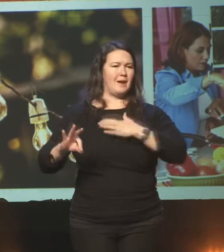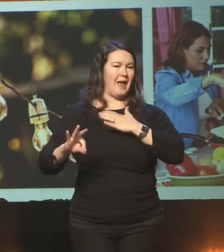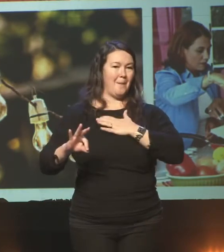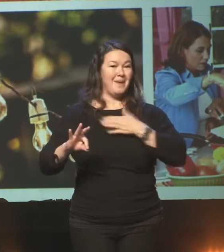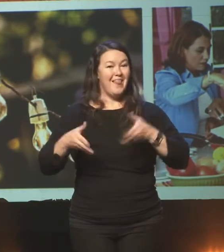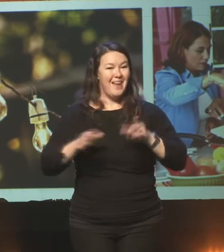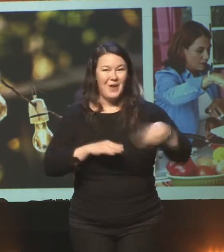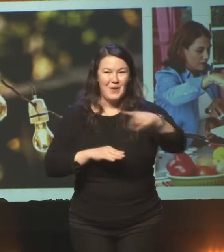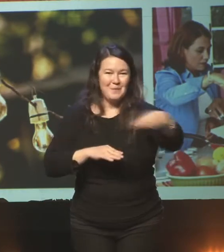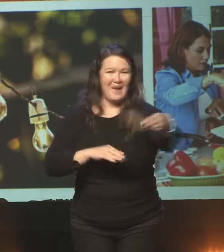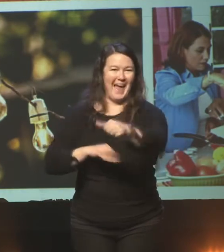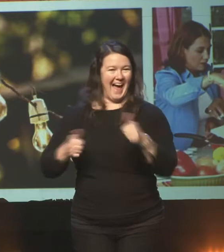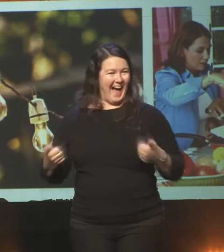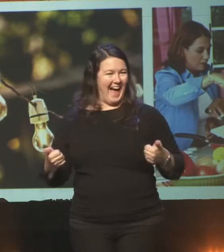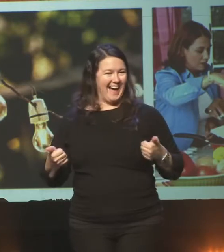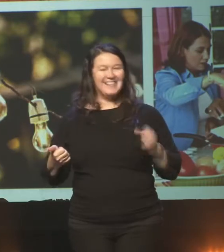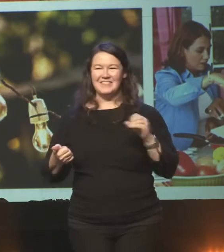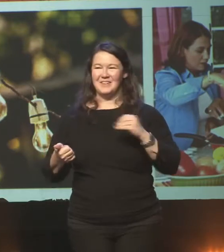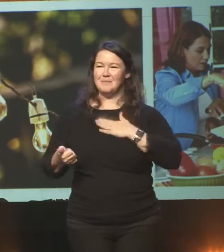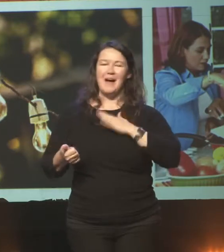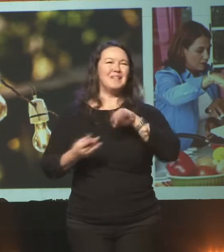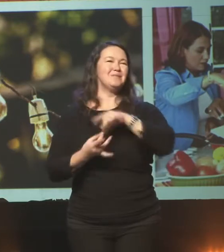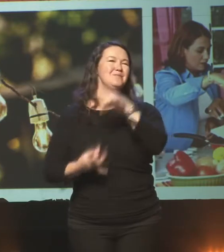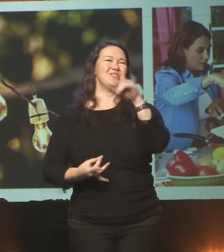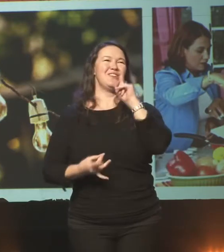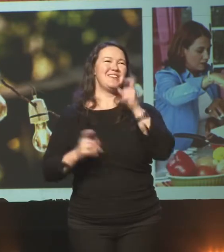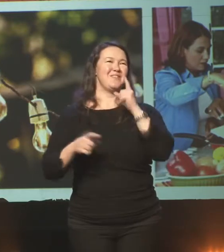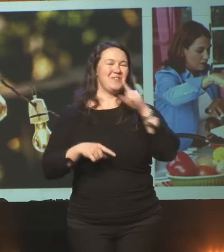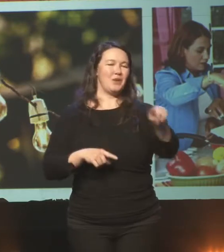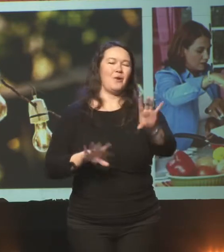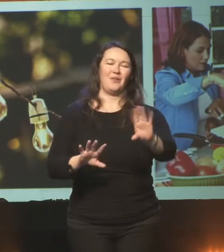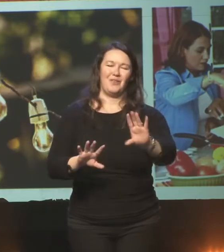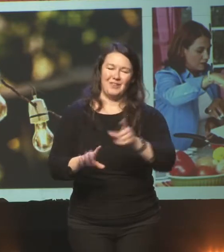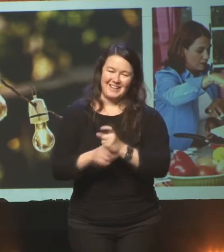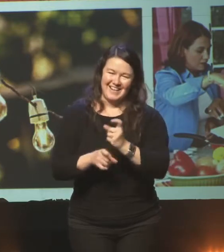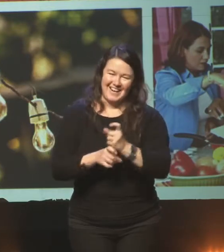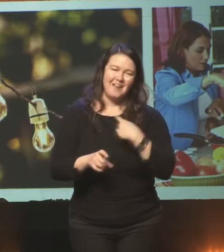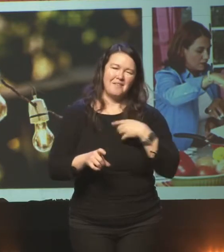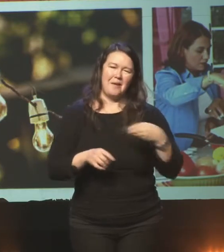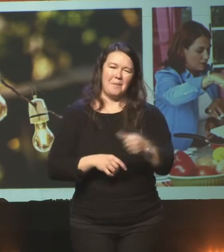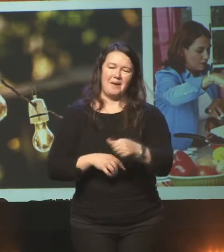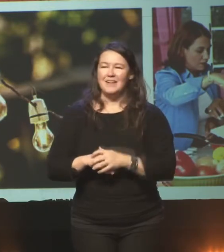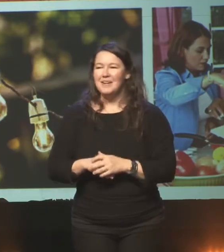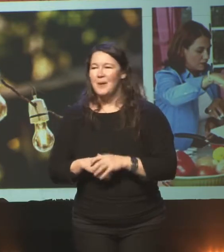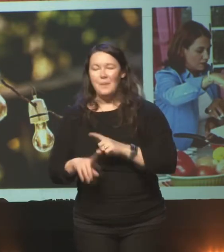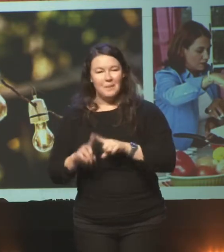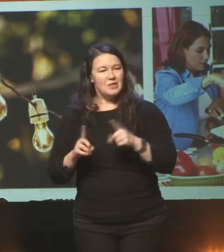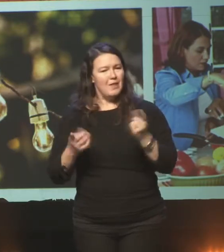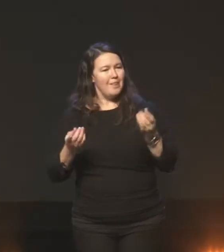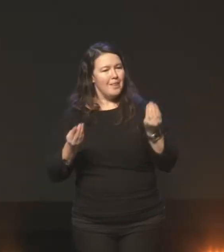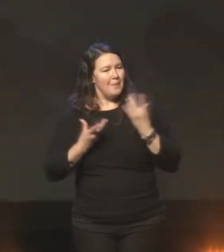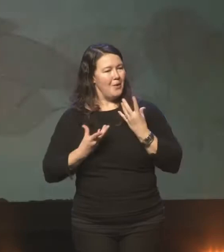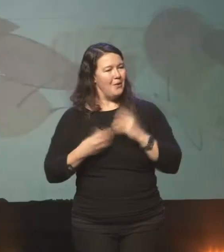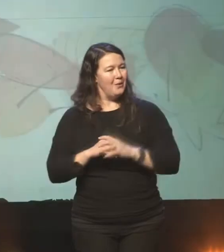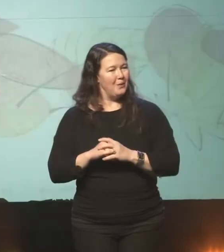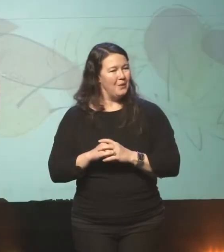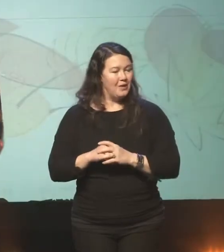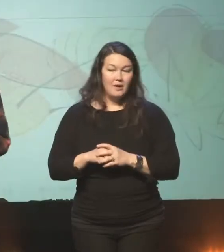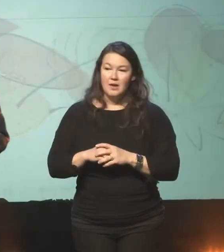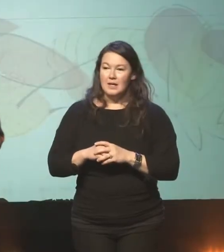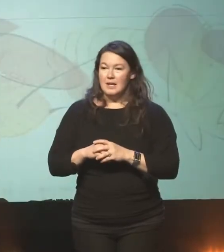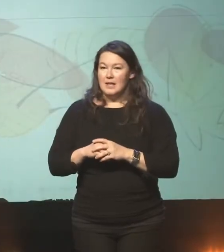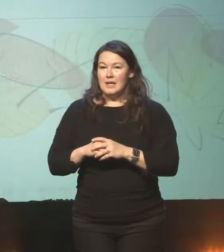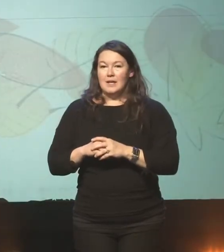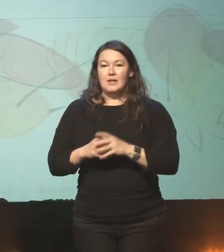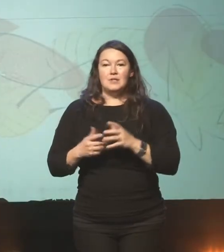pay. It's my spiritual gift to you. No, I'm just kidding. It's on me. So just let me know, all right? Hey, listen, our anchor verse